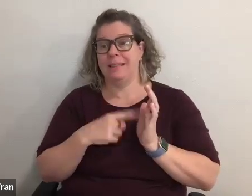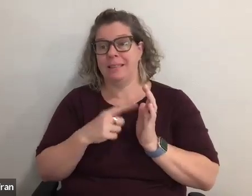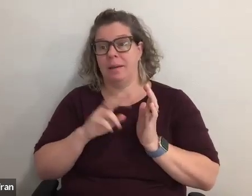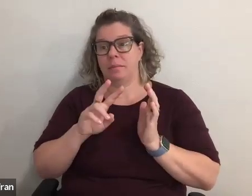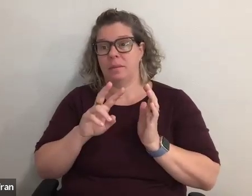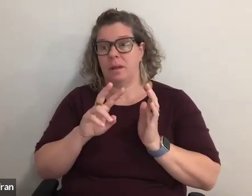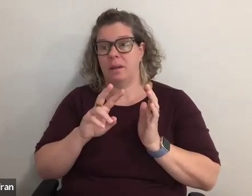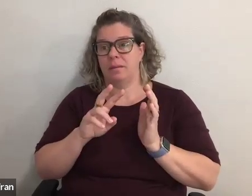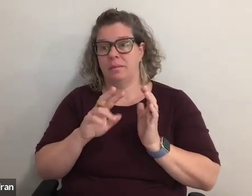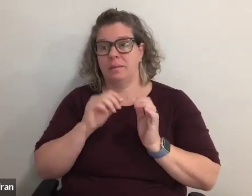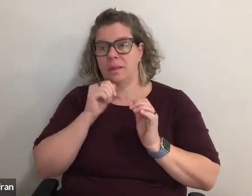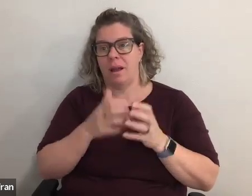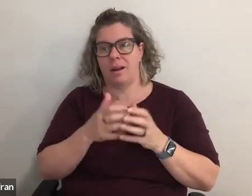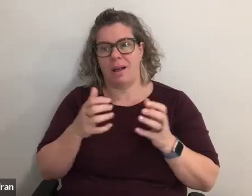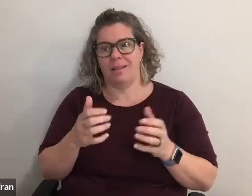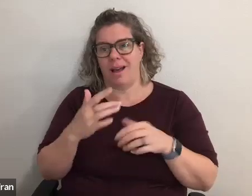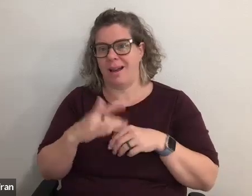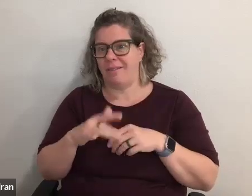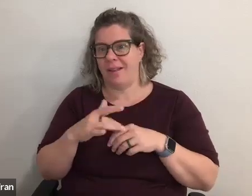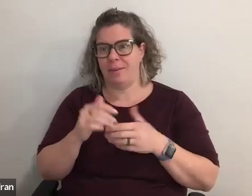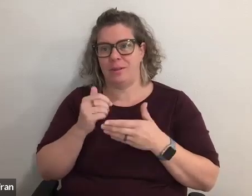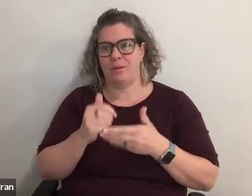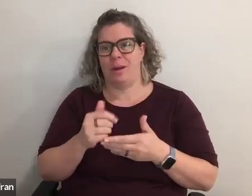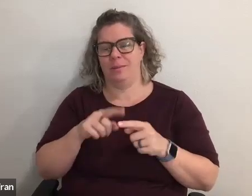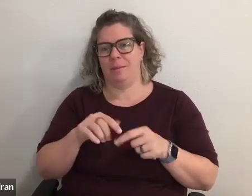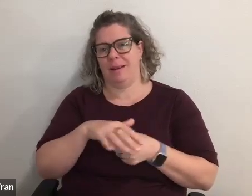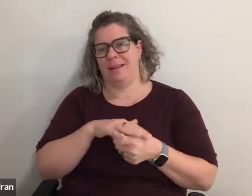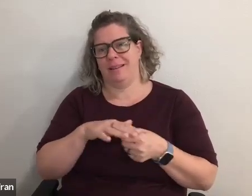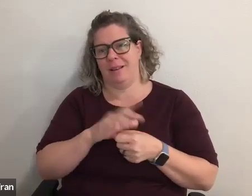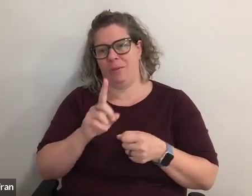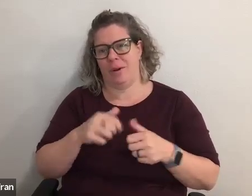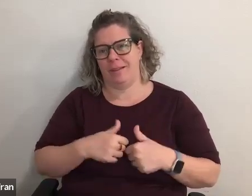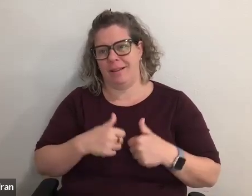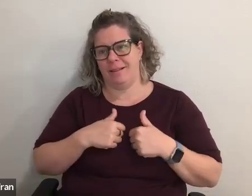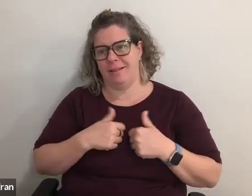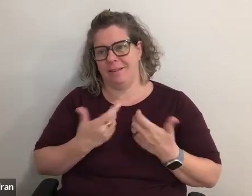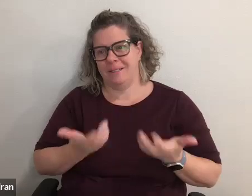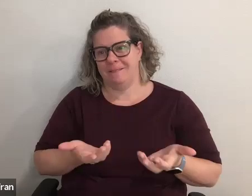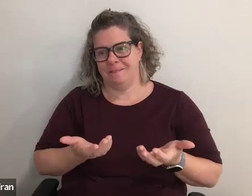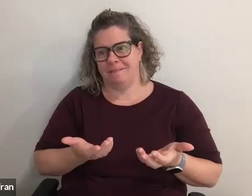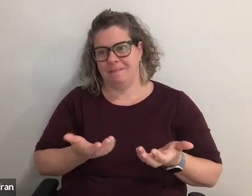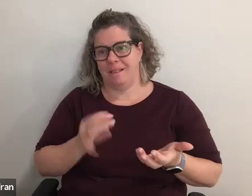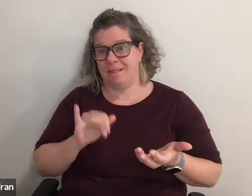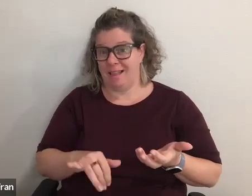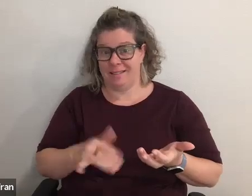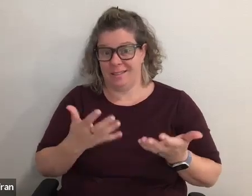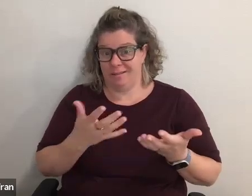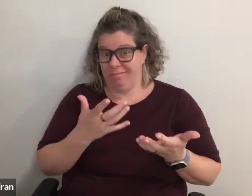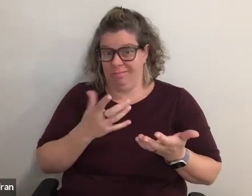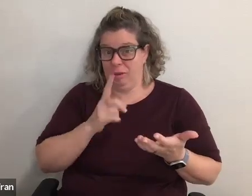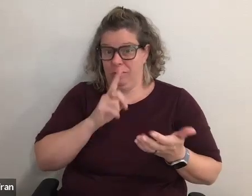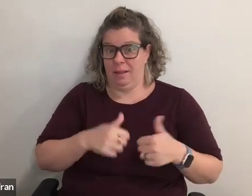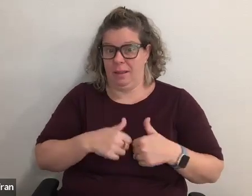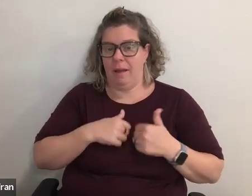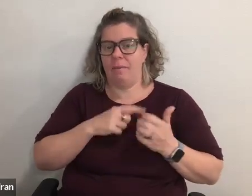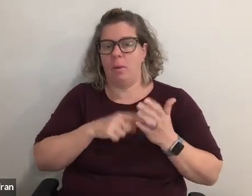there's just not a whole lot out there depending on the area that they live in, which is just a reality. But what can